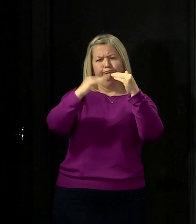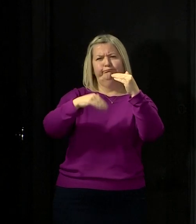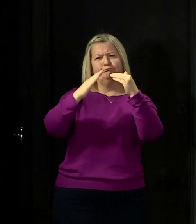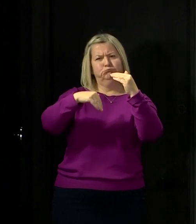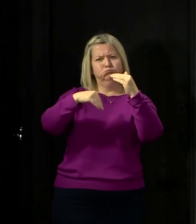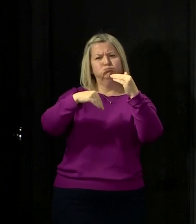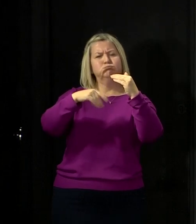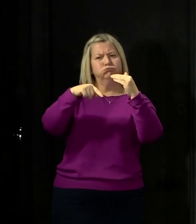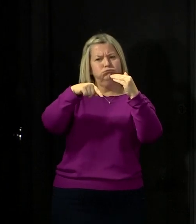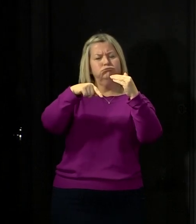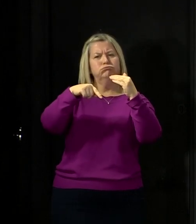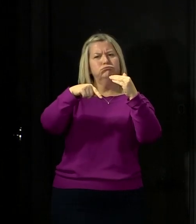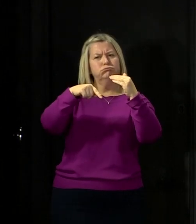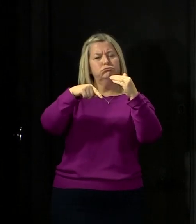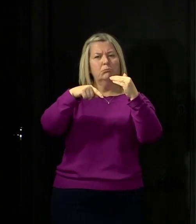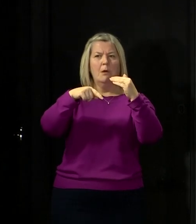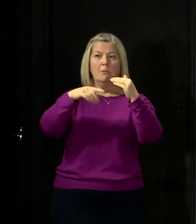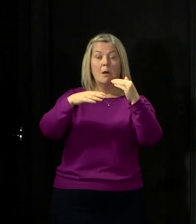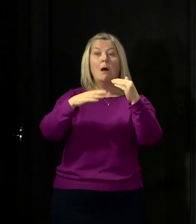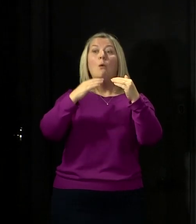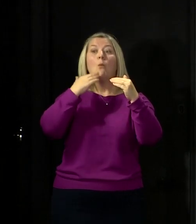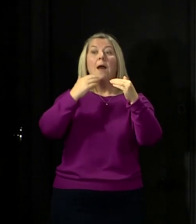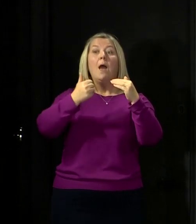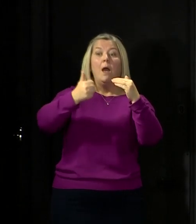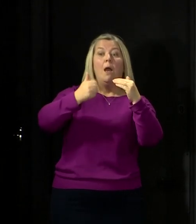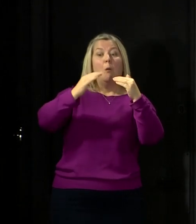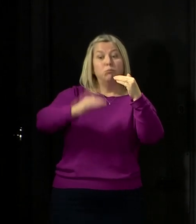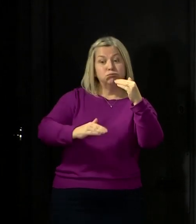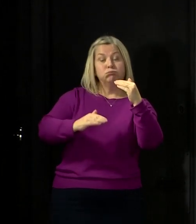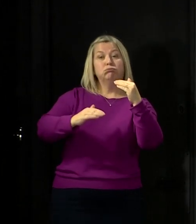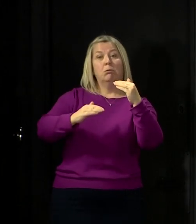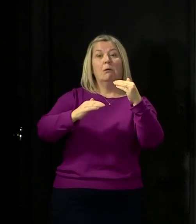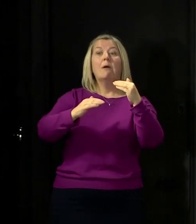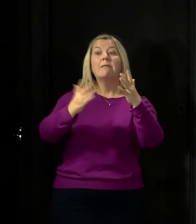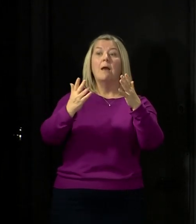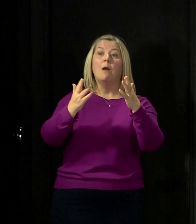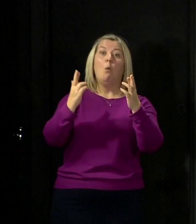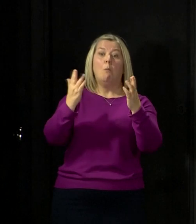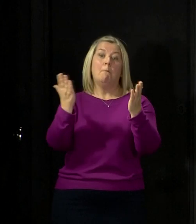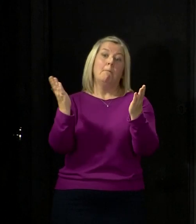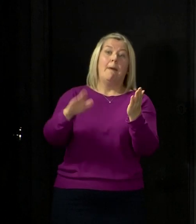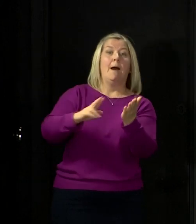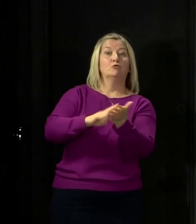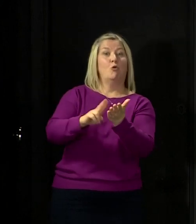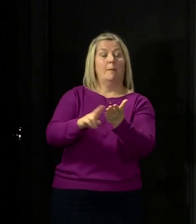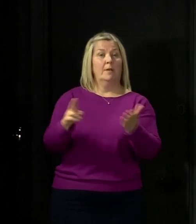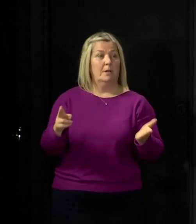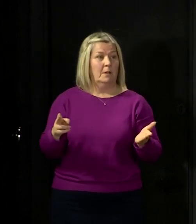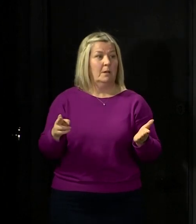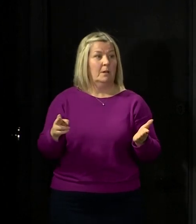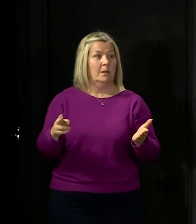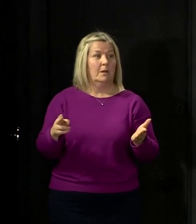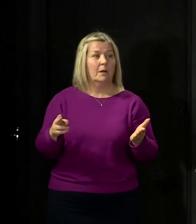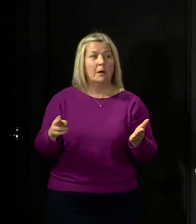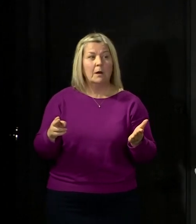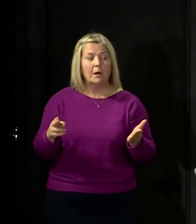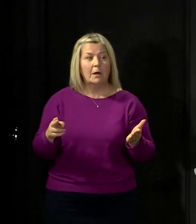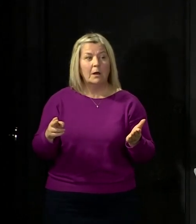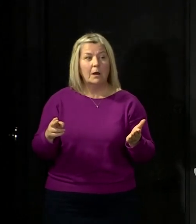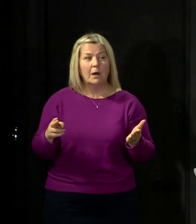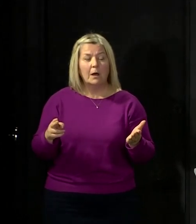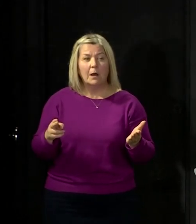of knowing when lockdown restrictions can be eased in Scotland. We know that you've ramped up capacity for testing,